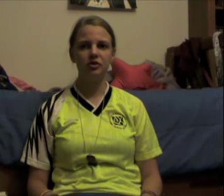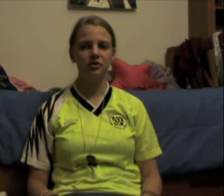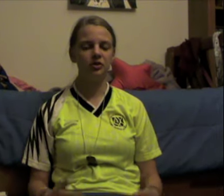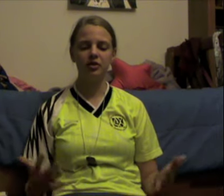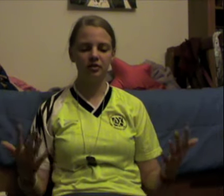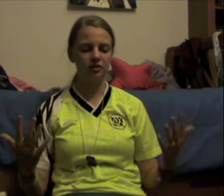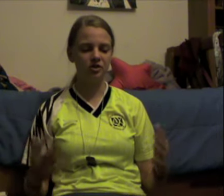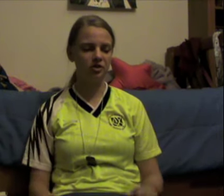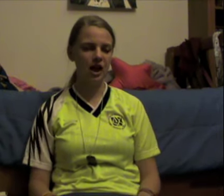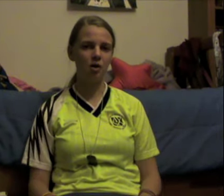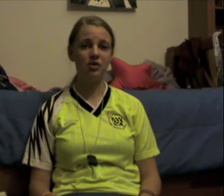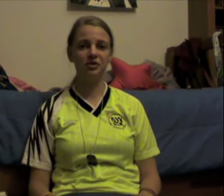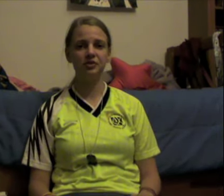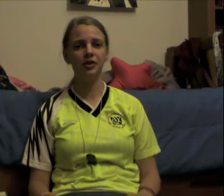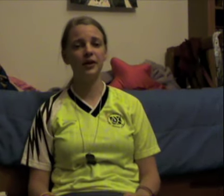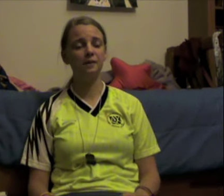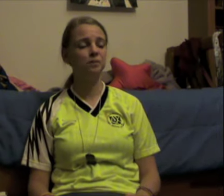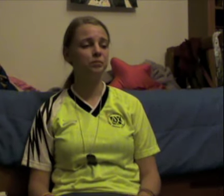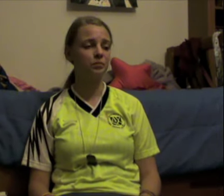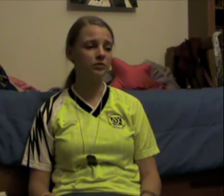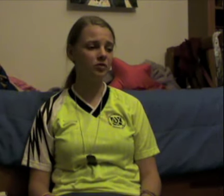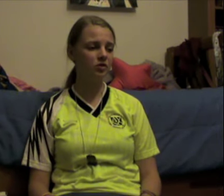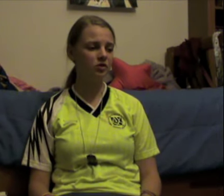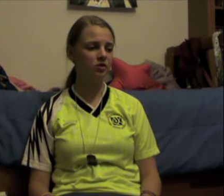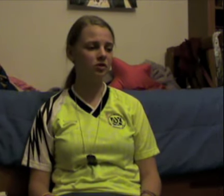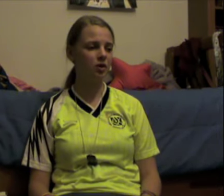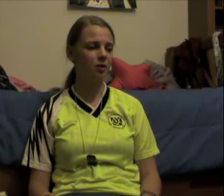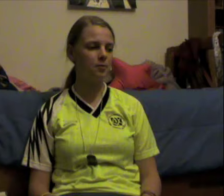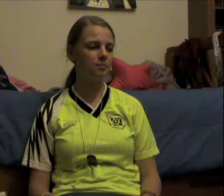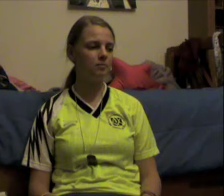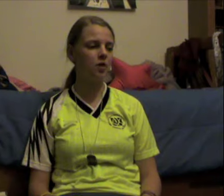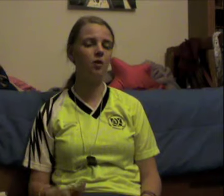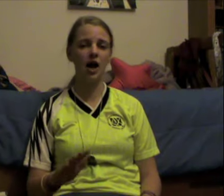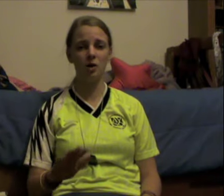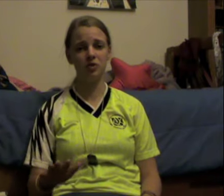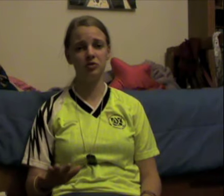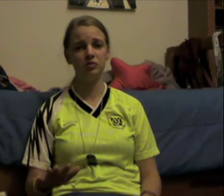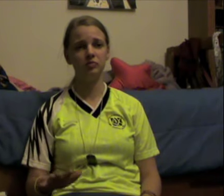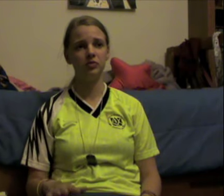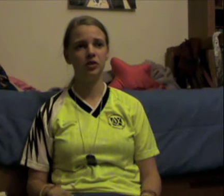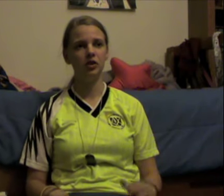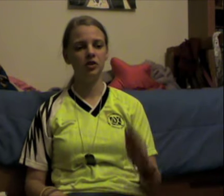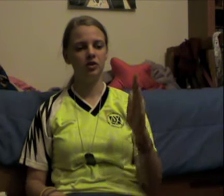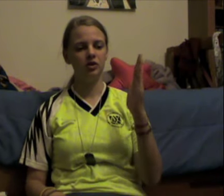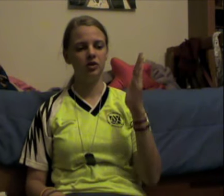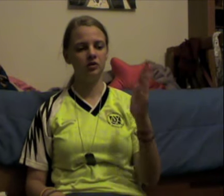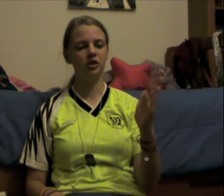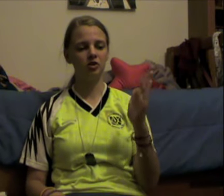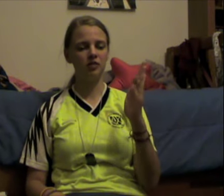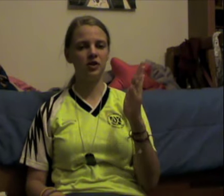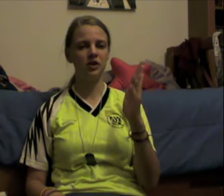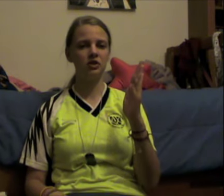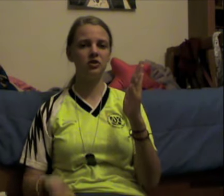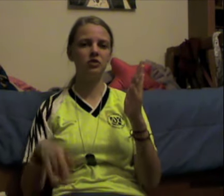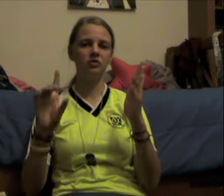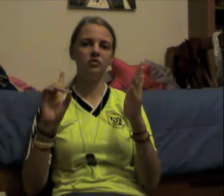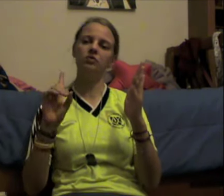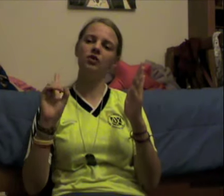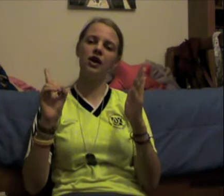it's not, it's just how it is. Okay, so, oh, hours, take your left hand like this and your right